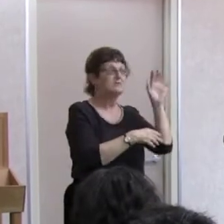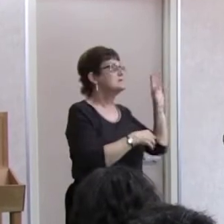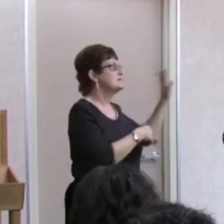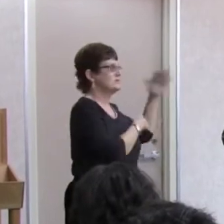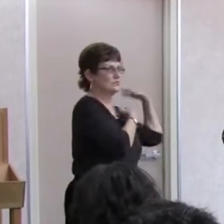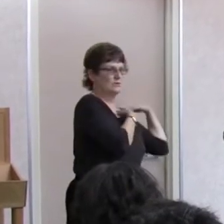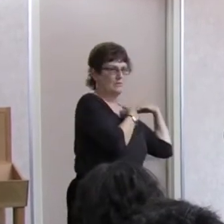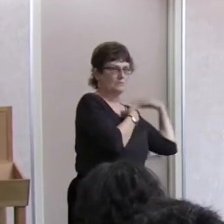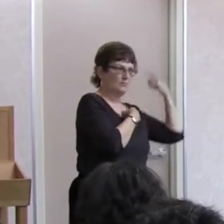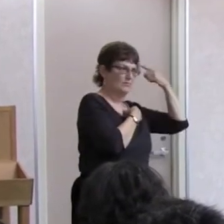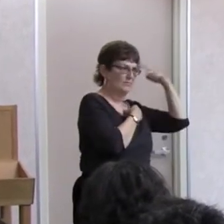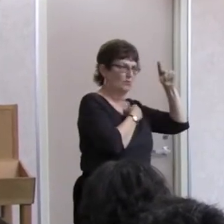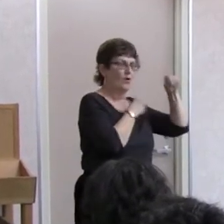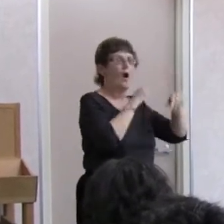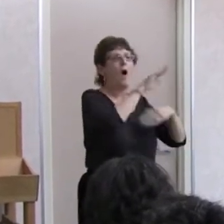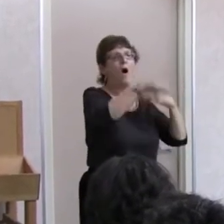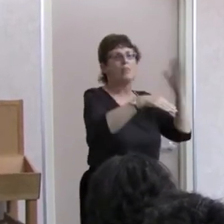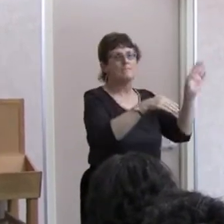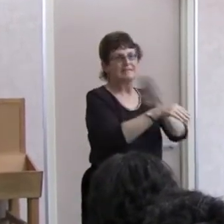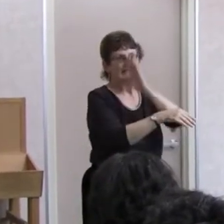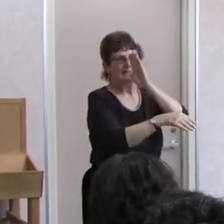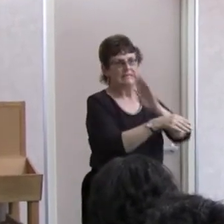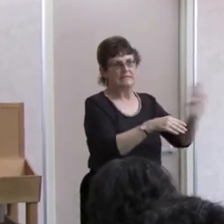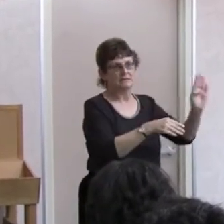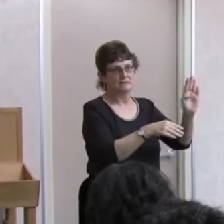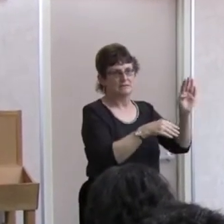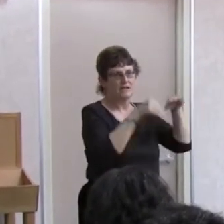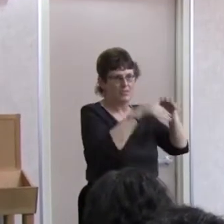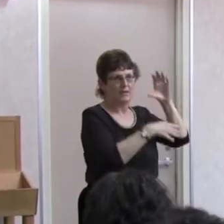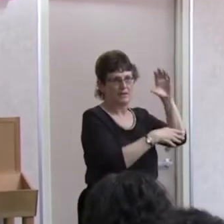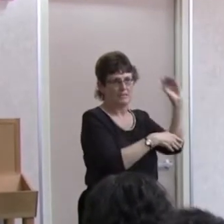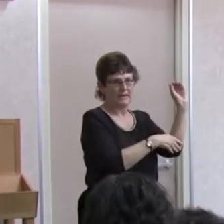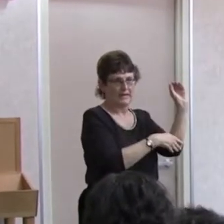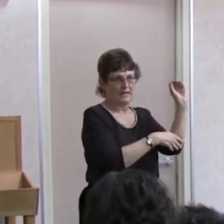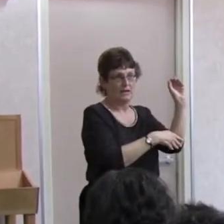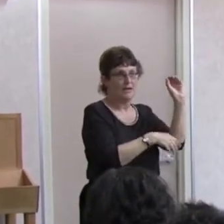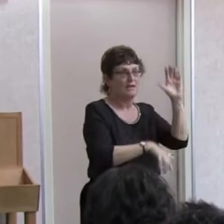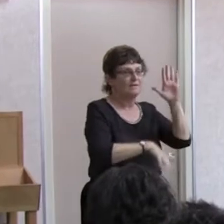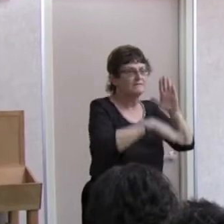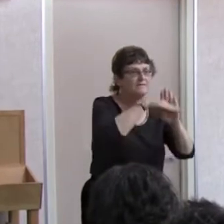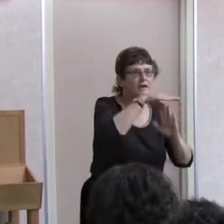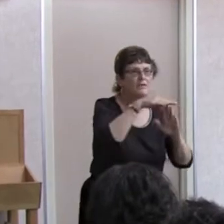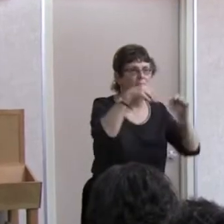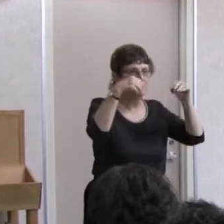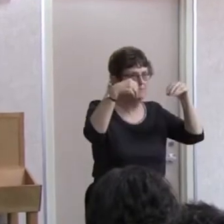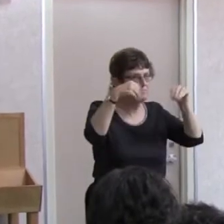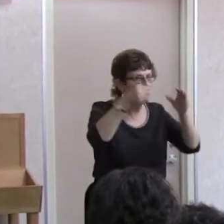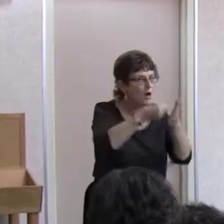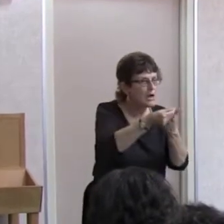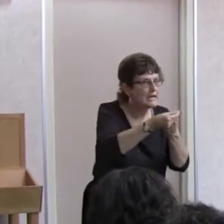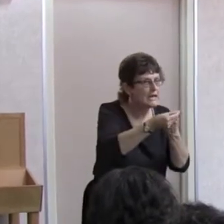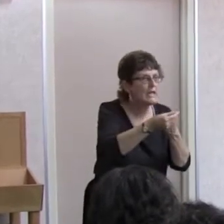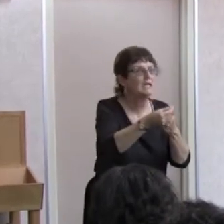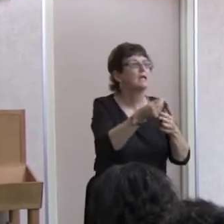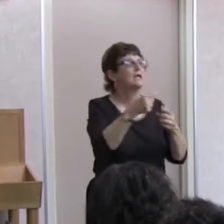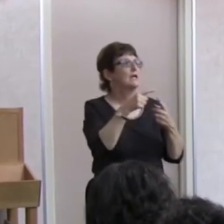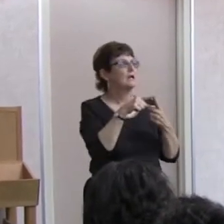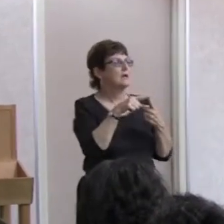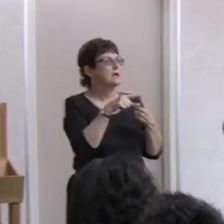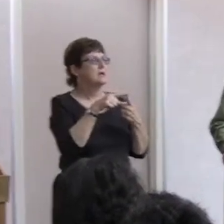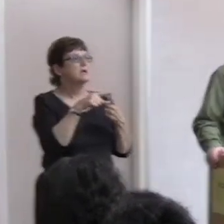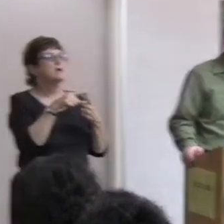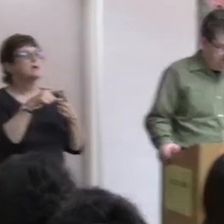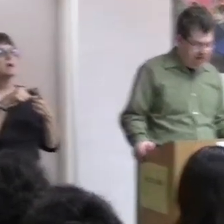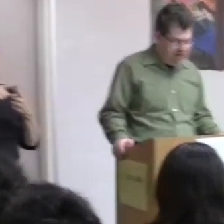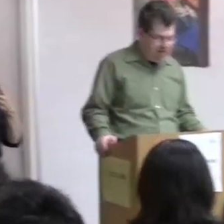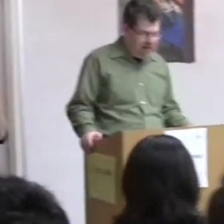responsible for the general business affairs of the company, including the development of marketing sponsorships with companies that seek